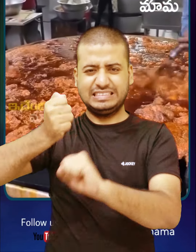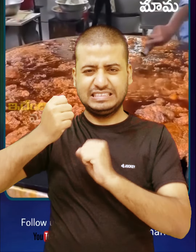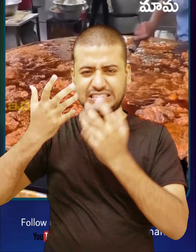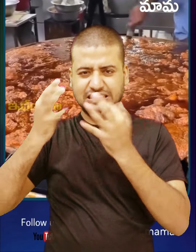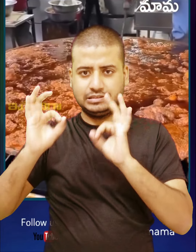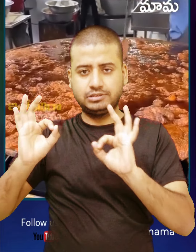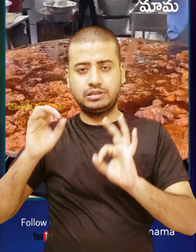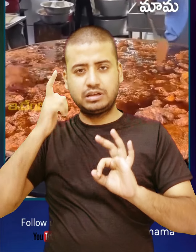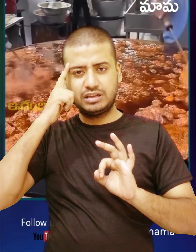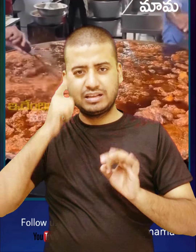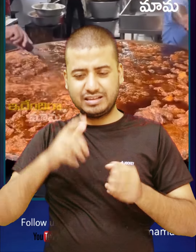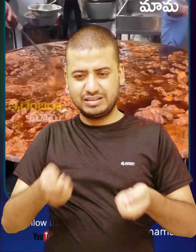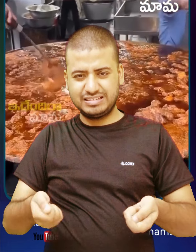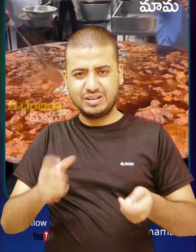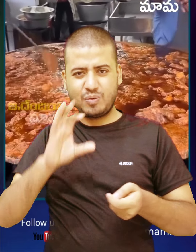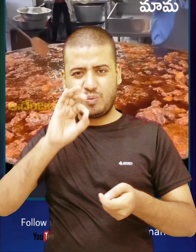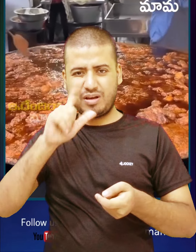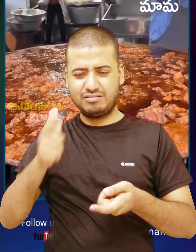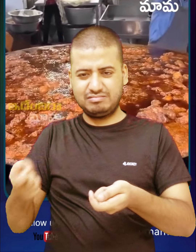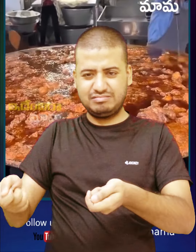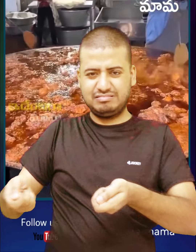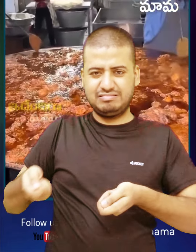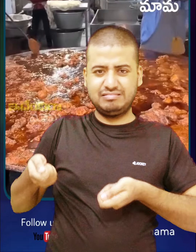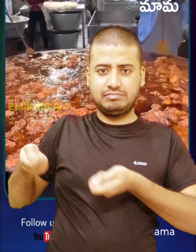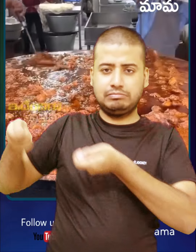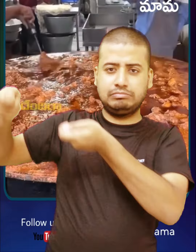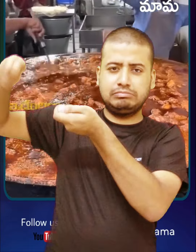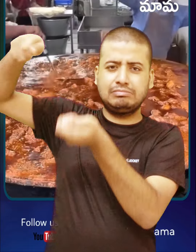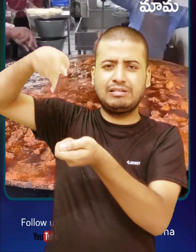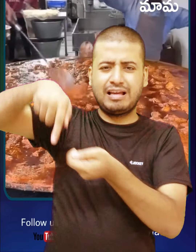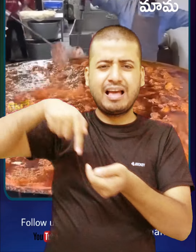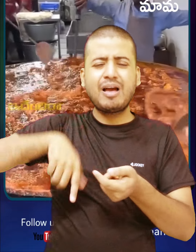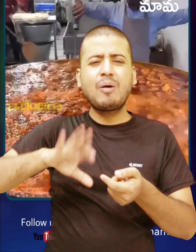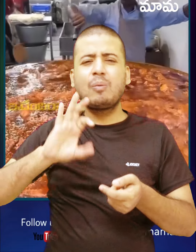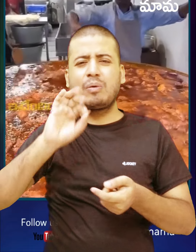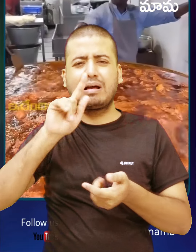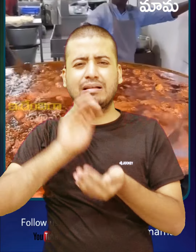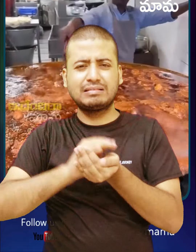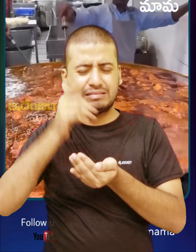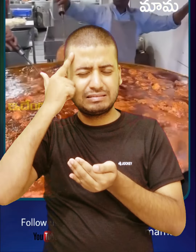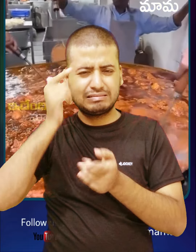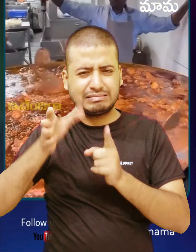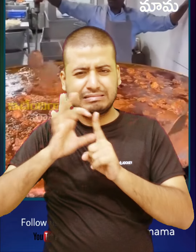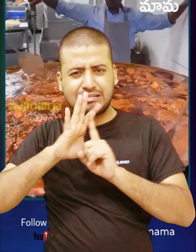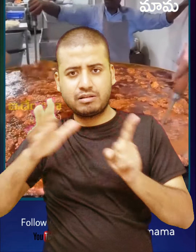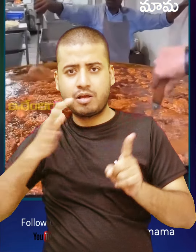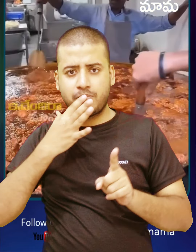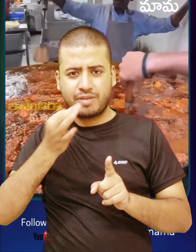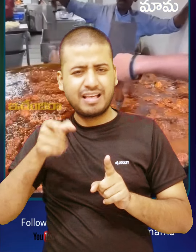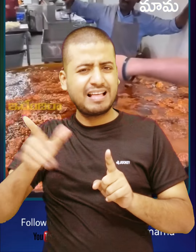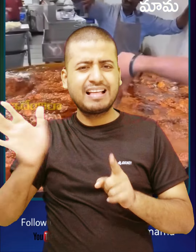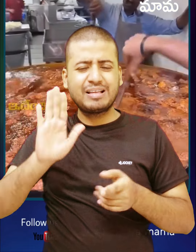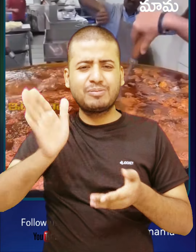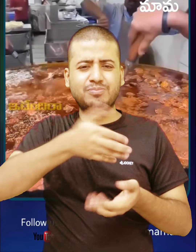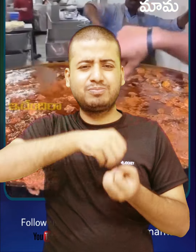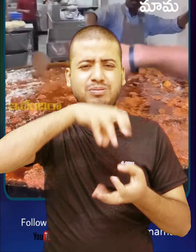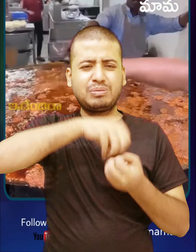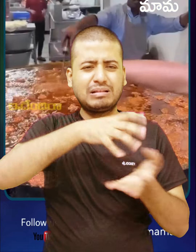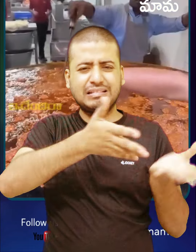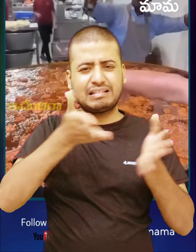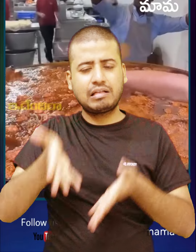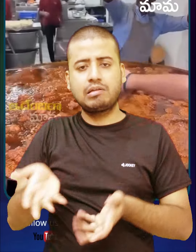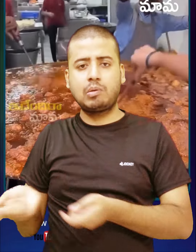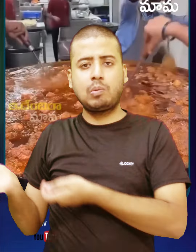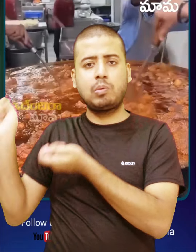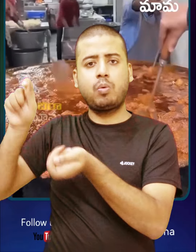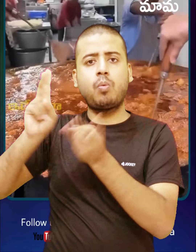the dish itself isn't inherently dangerous, ingredients like expired chicken or excessive oil can be. Here's a more